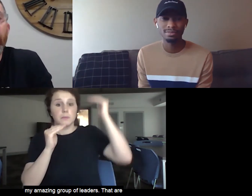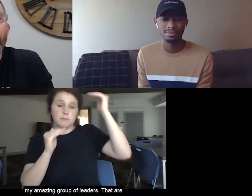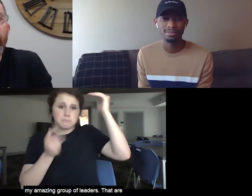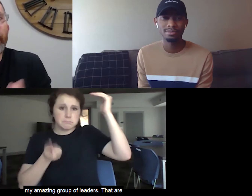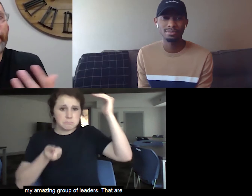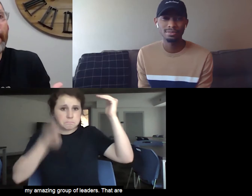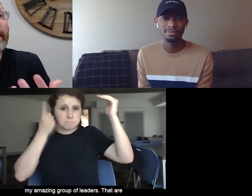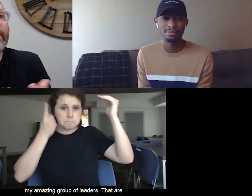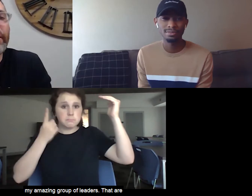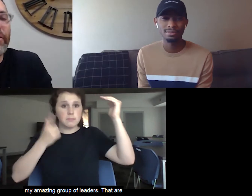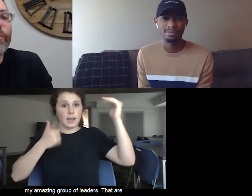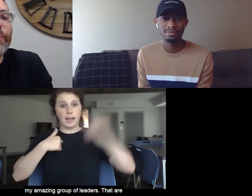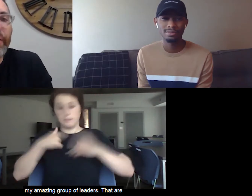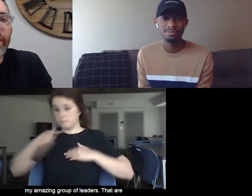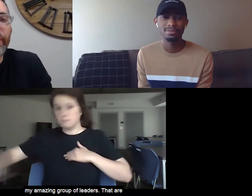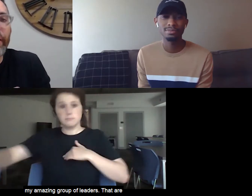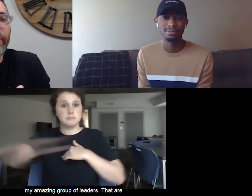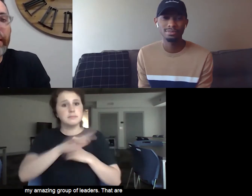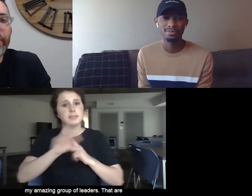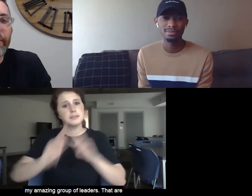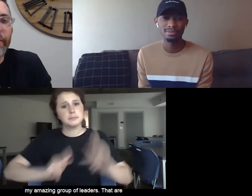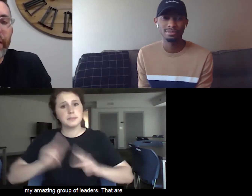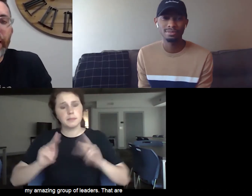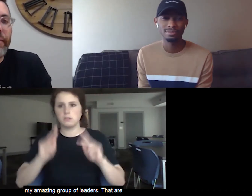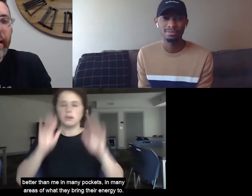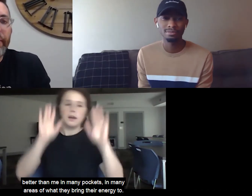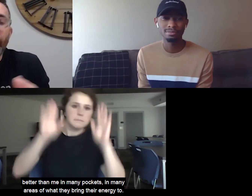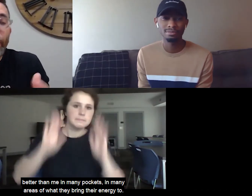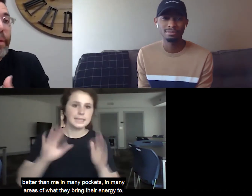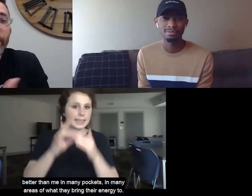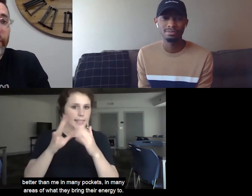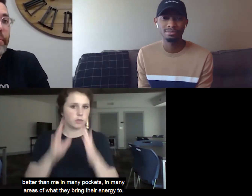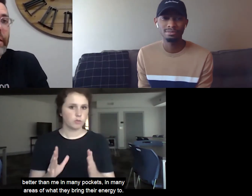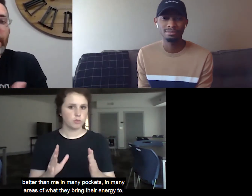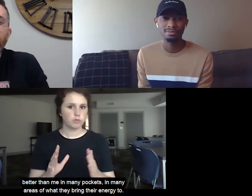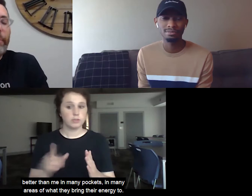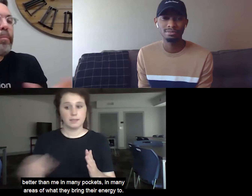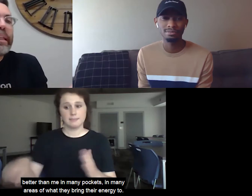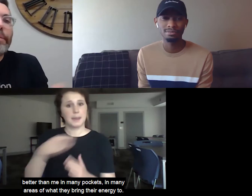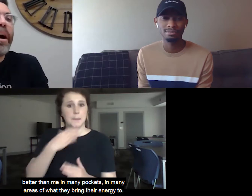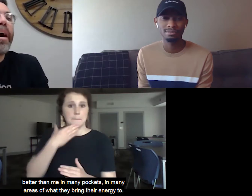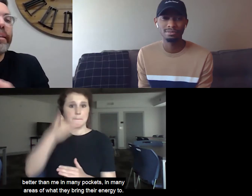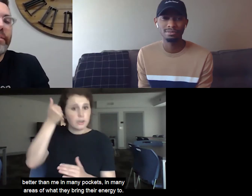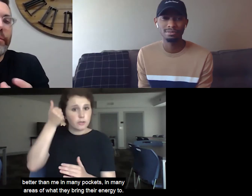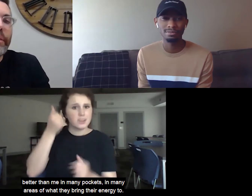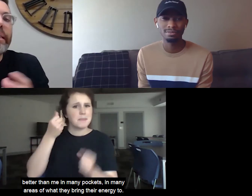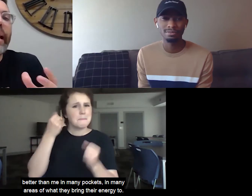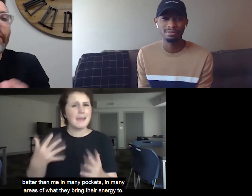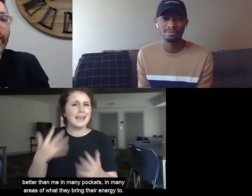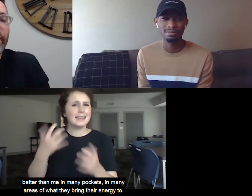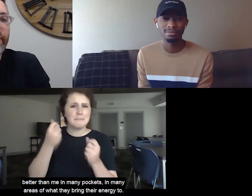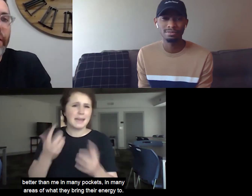by an amazing group of leaders that are better than me in many pockets and